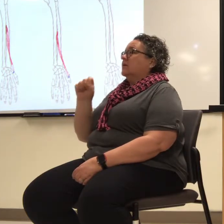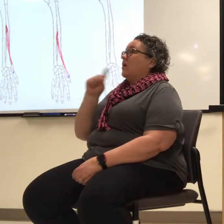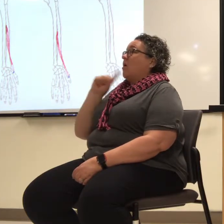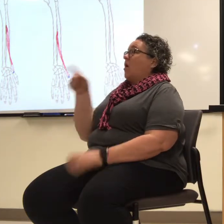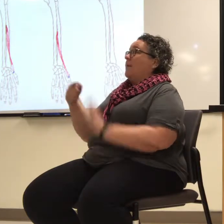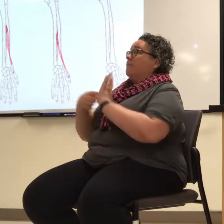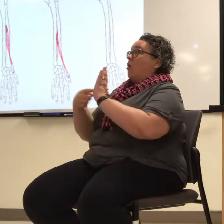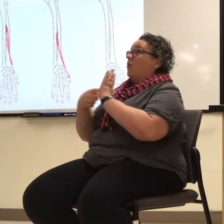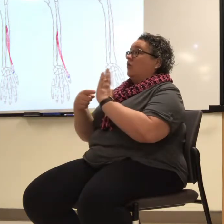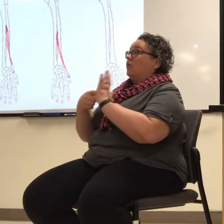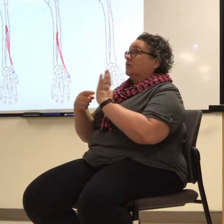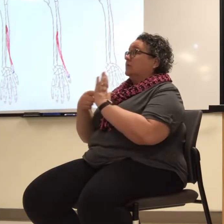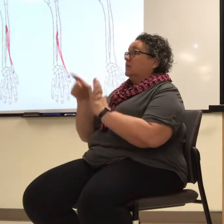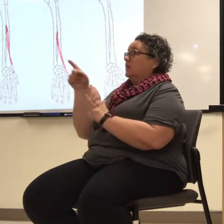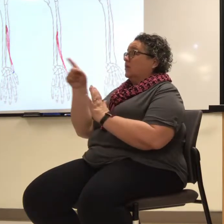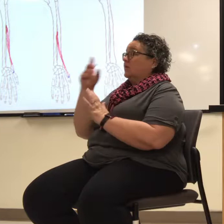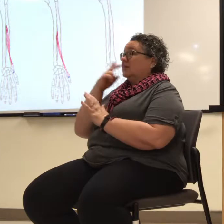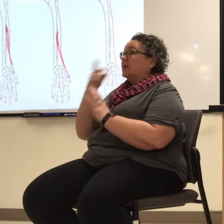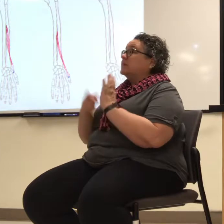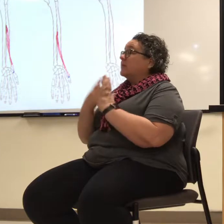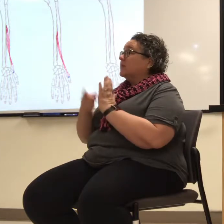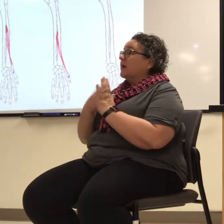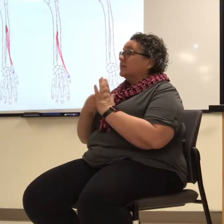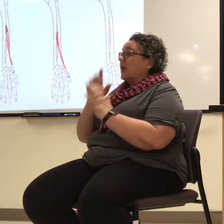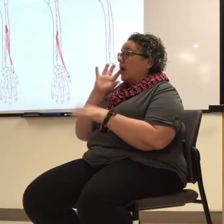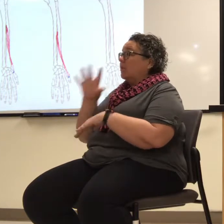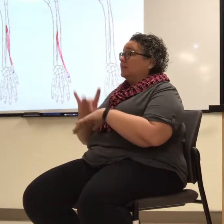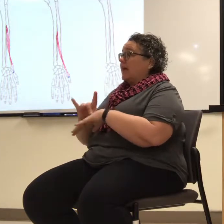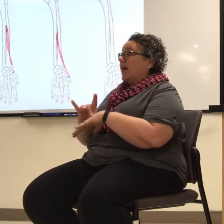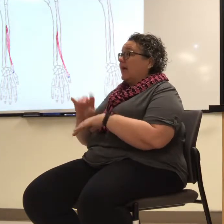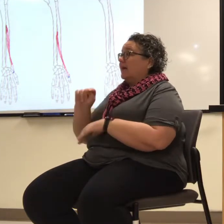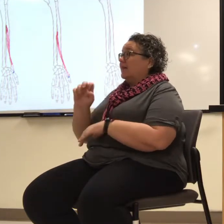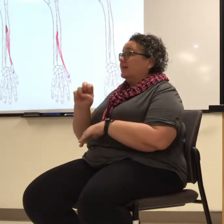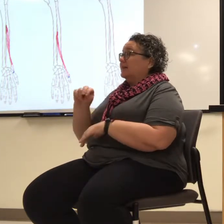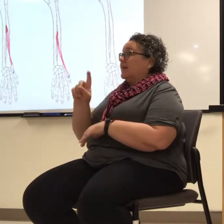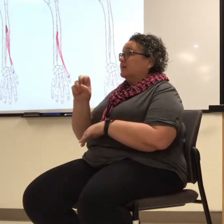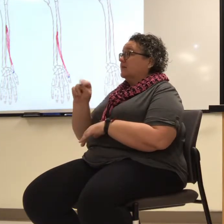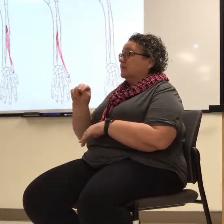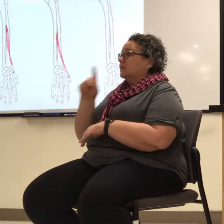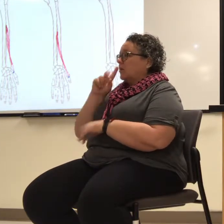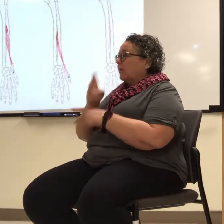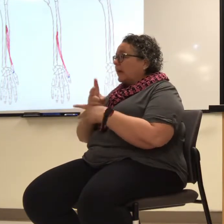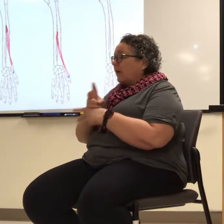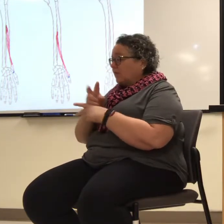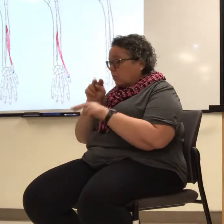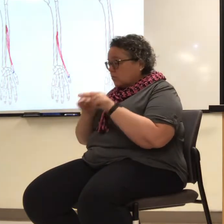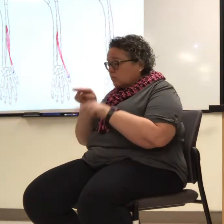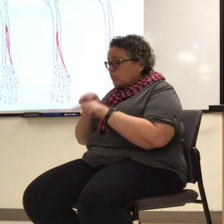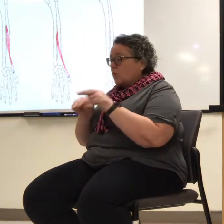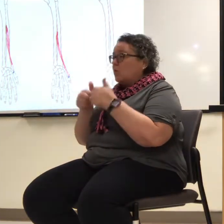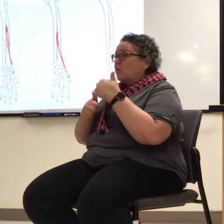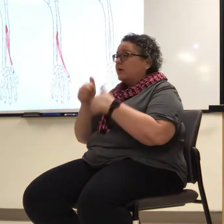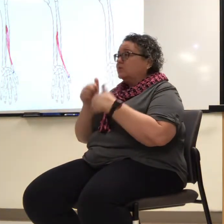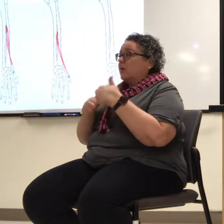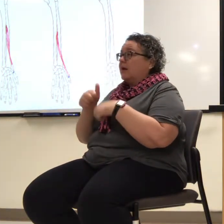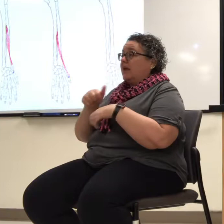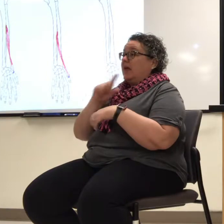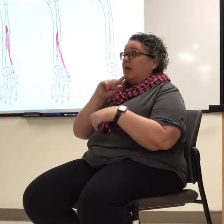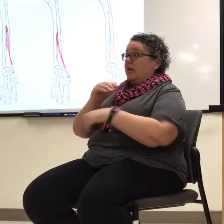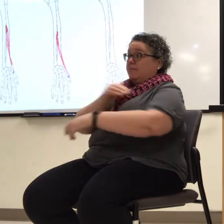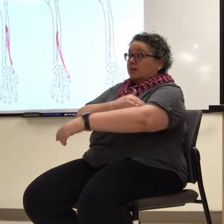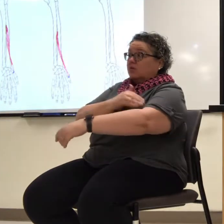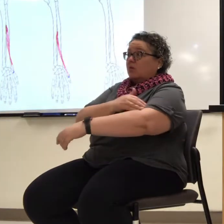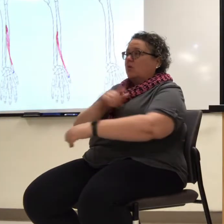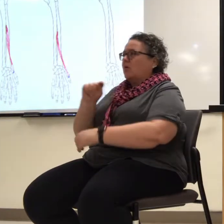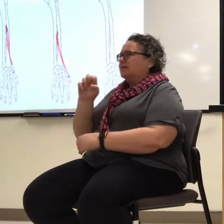the tendon. So pay careful attention to what the tendon of the muscle is doing. And I just may have you identify the muscle through its